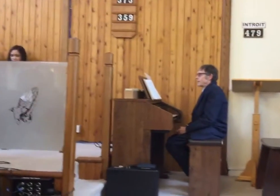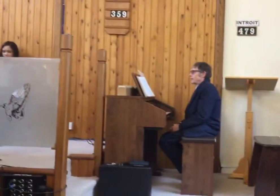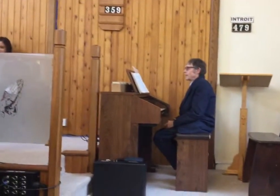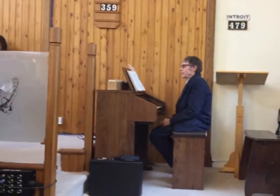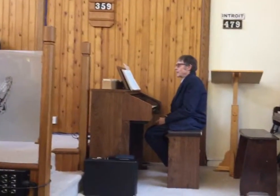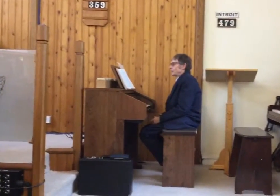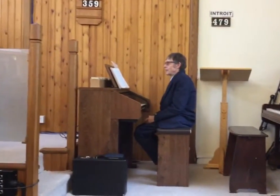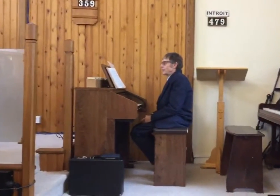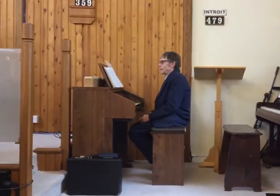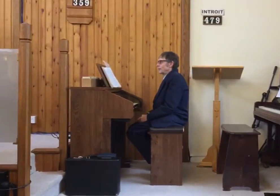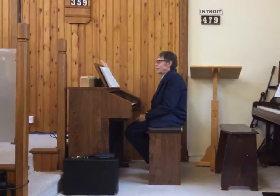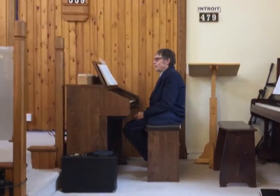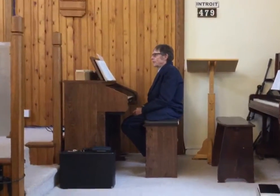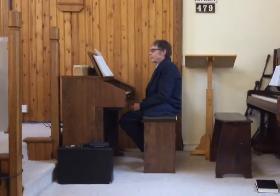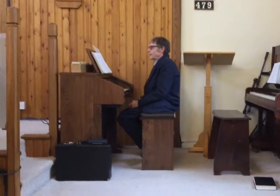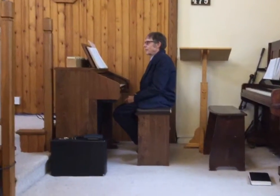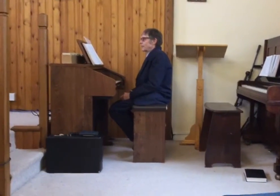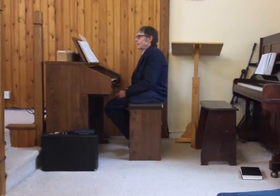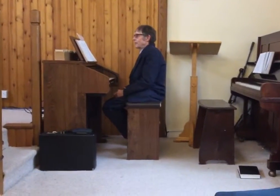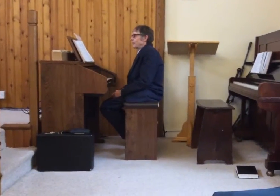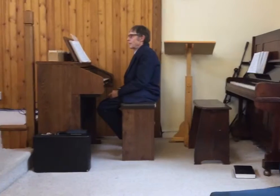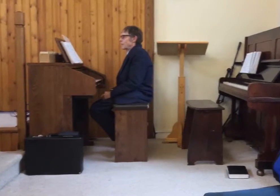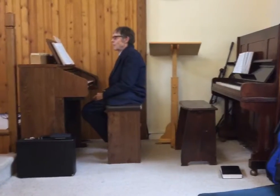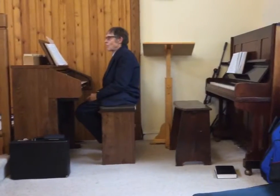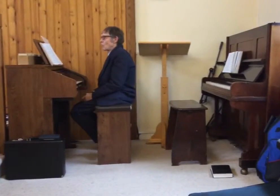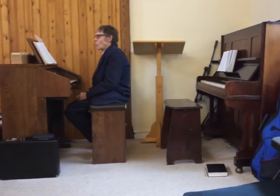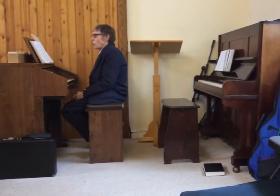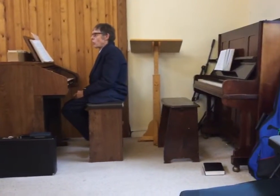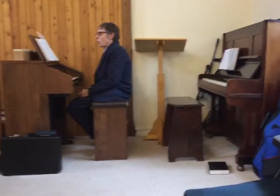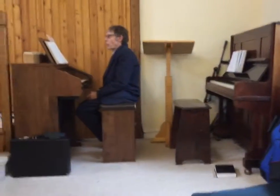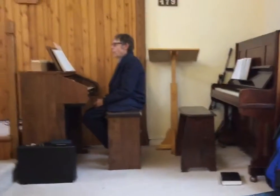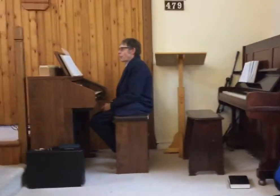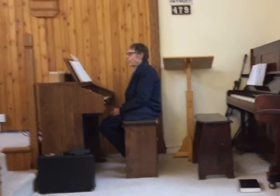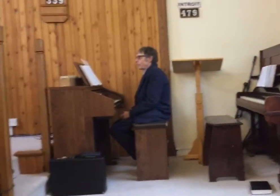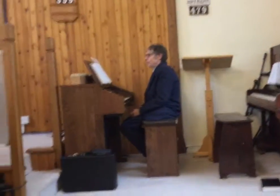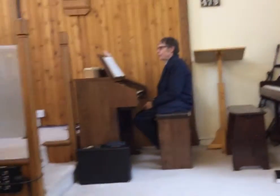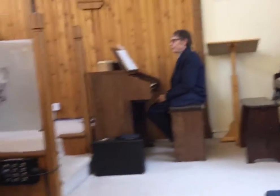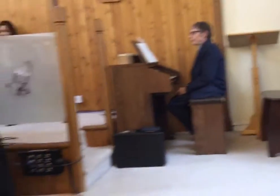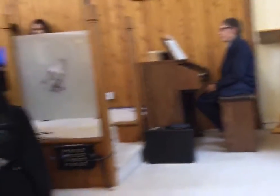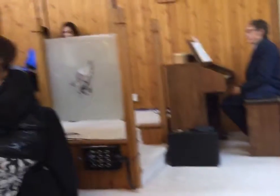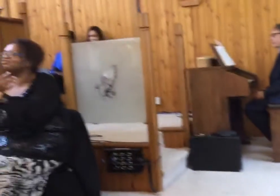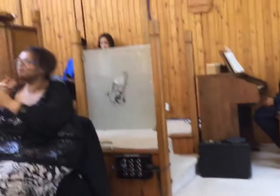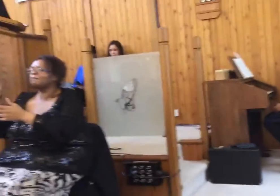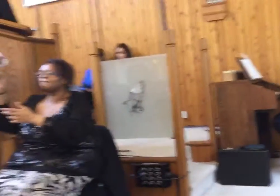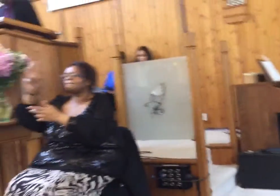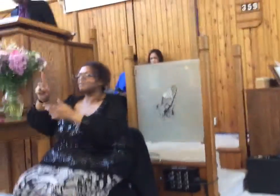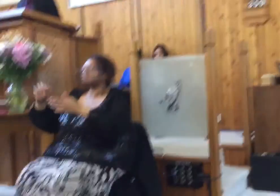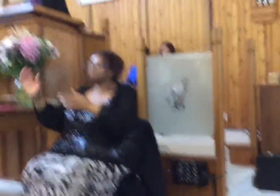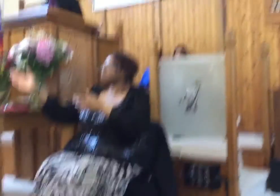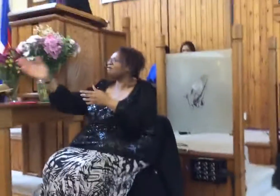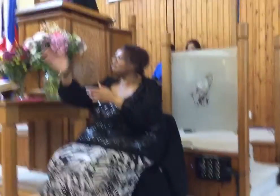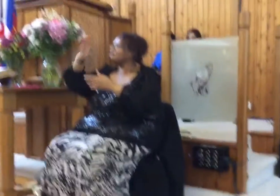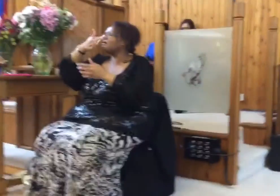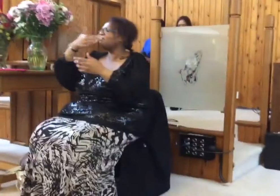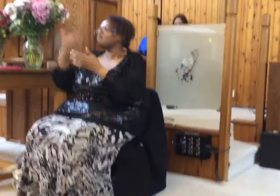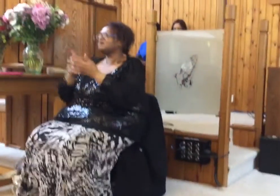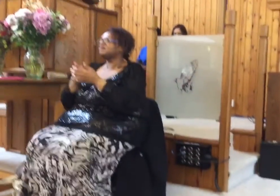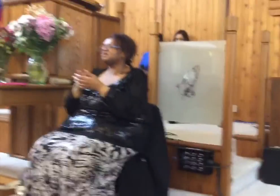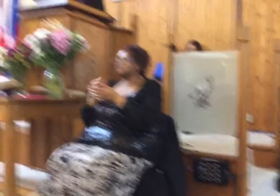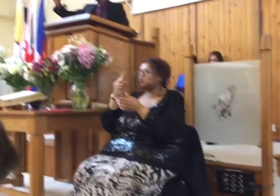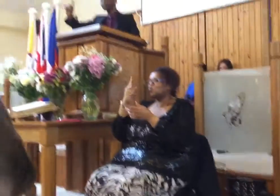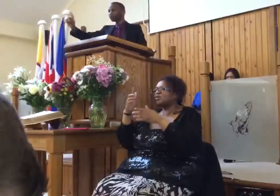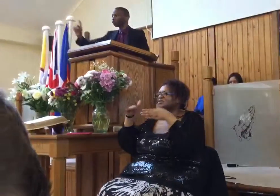I mean, we as a church, we had to proclaim the three angels' message to the people around. So